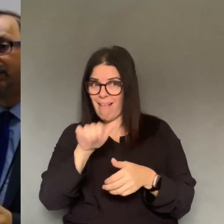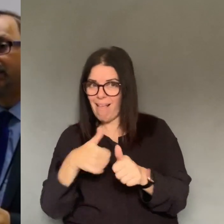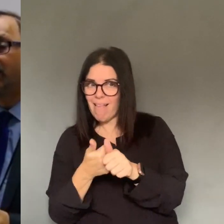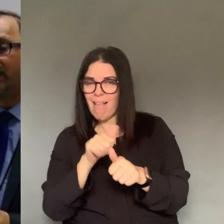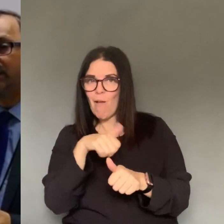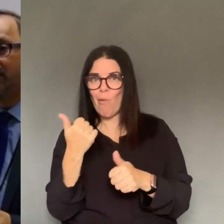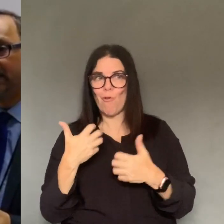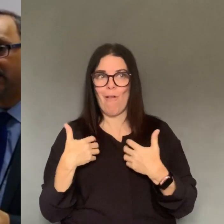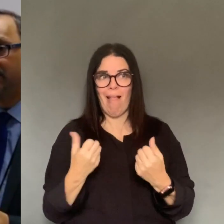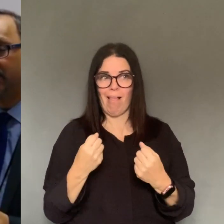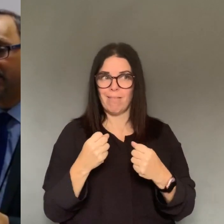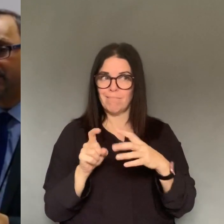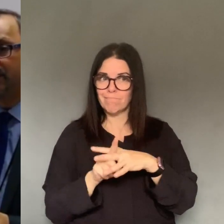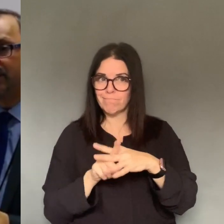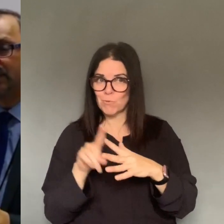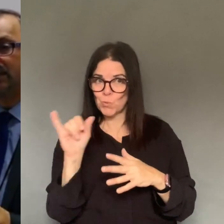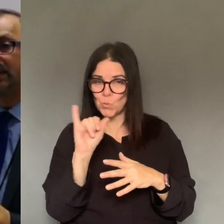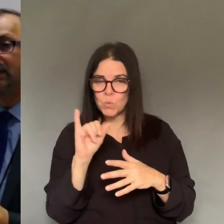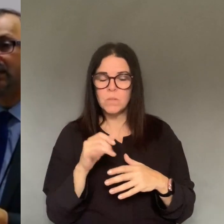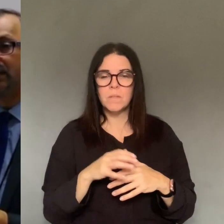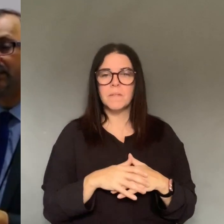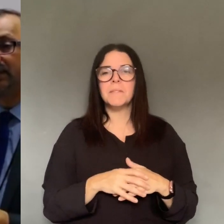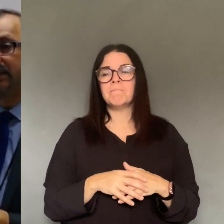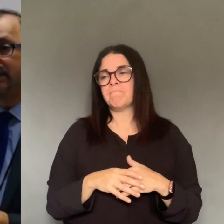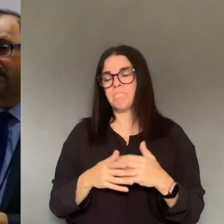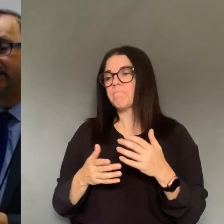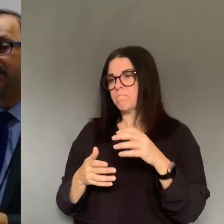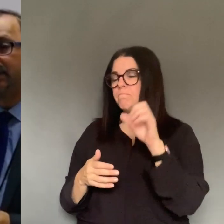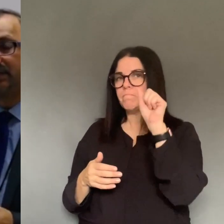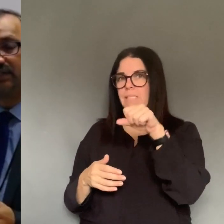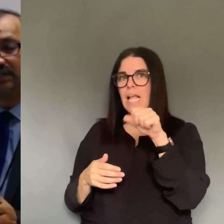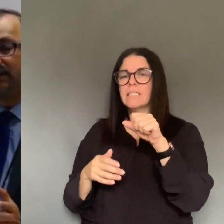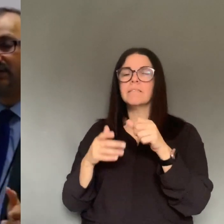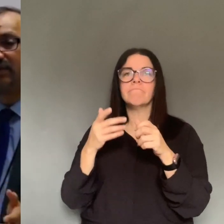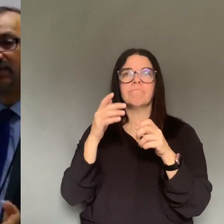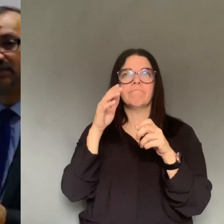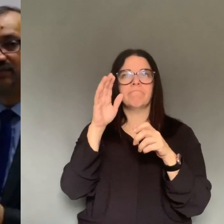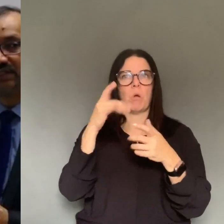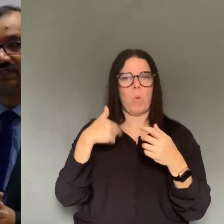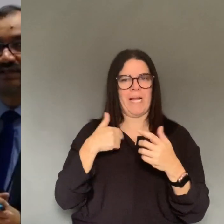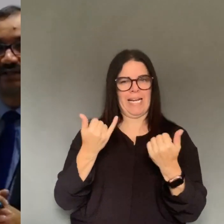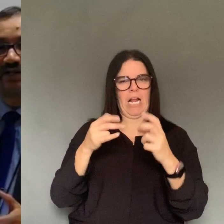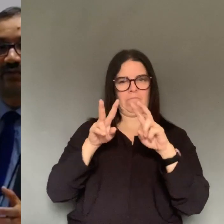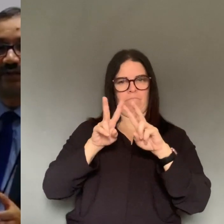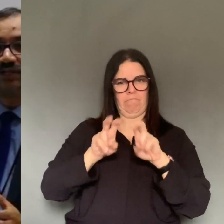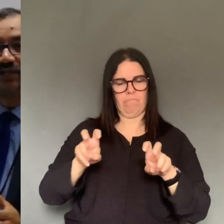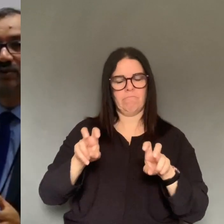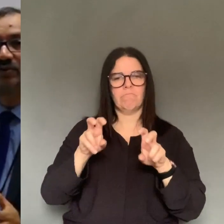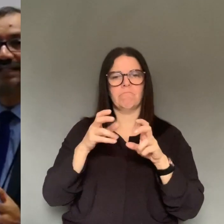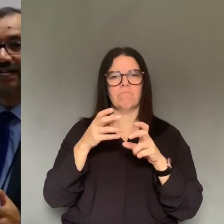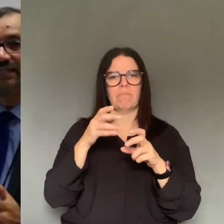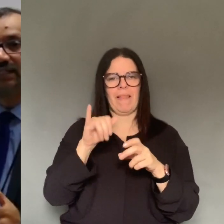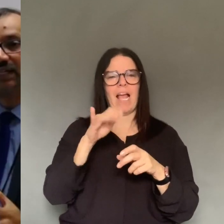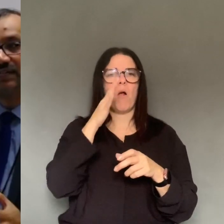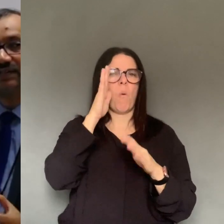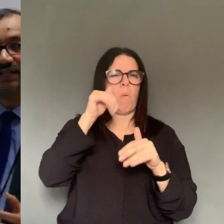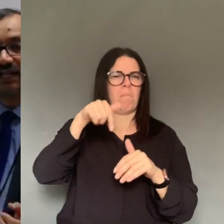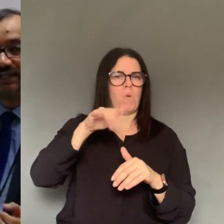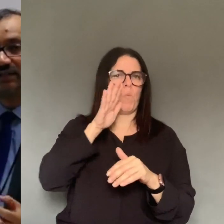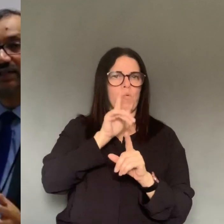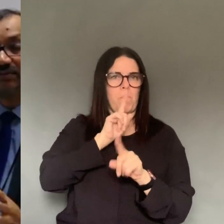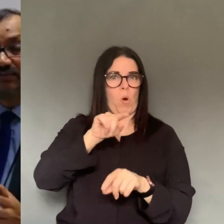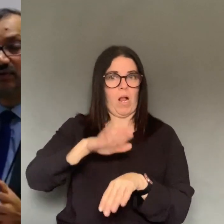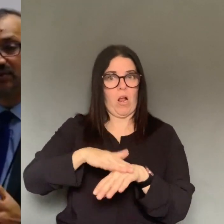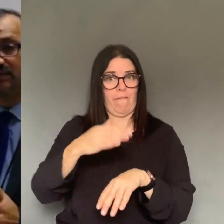try to provide a breakdown of those in our weekly summary. But even from other regions, what we know, that is the case. It